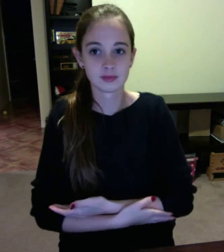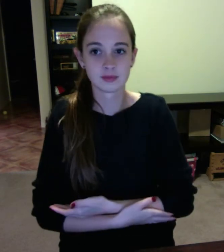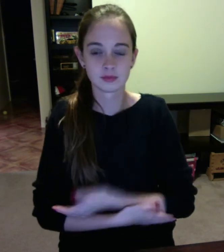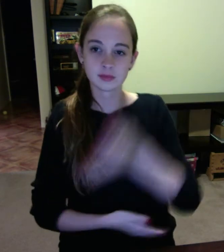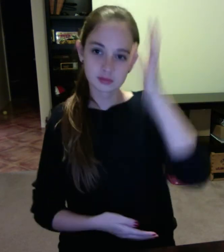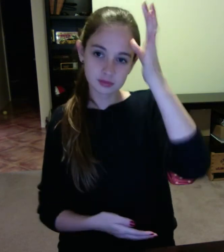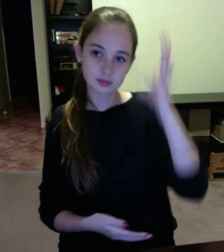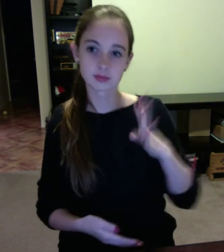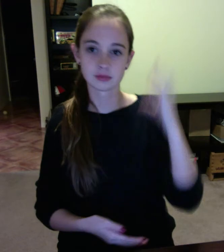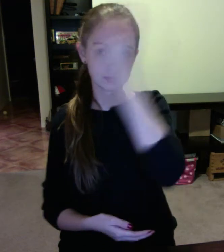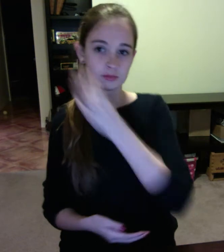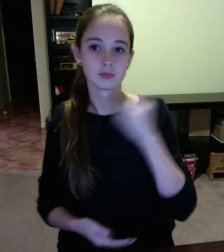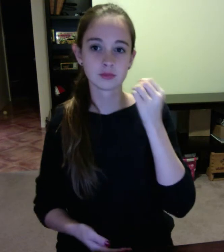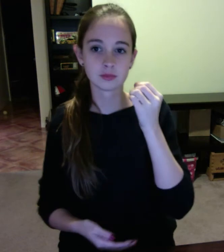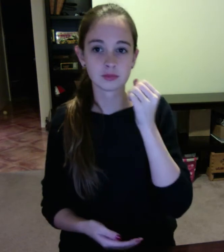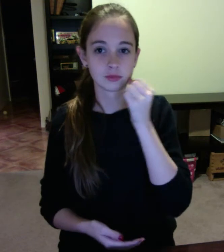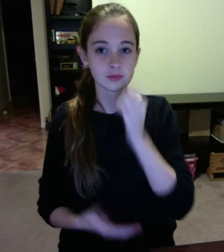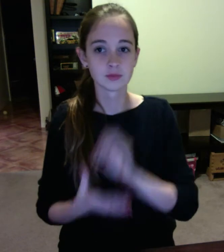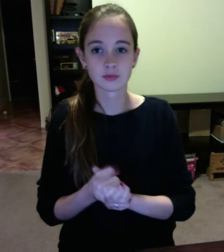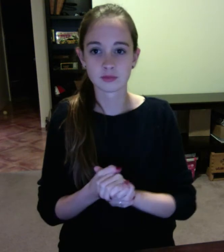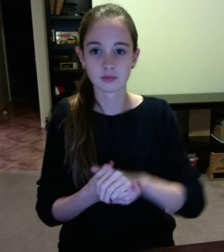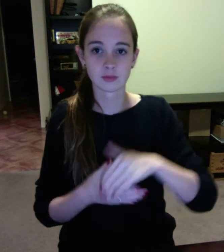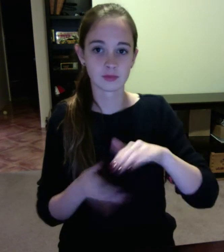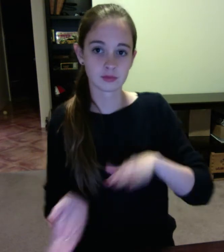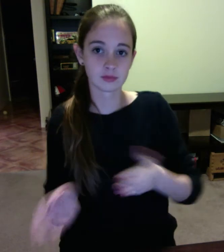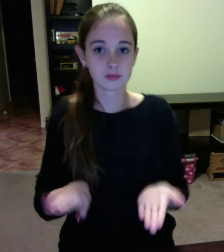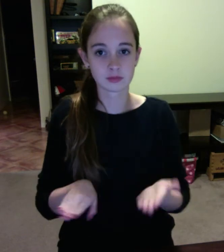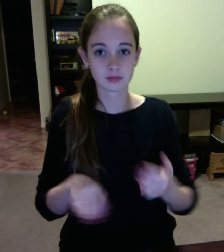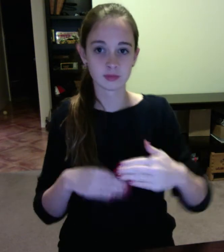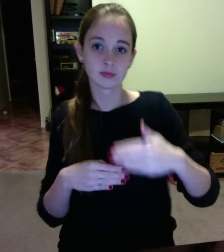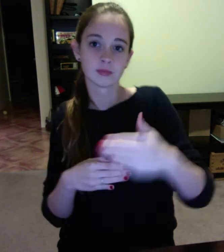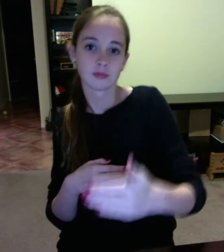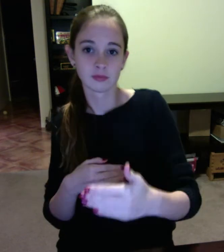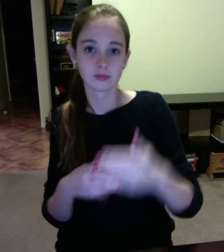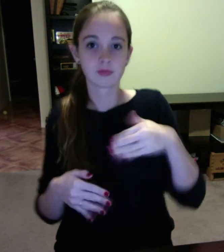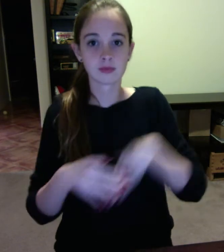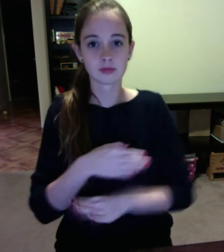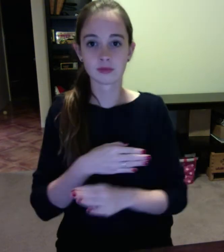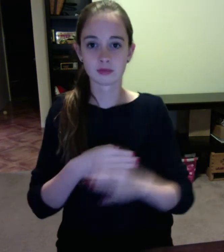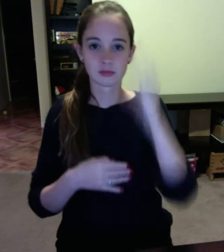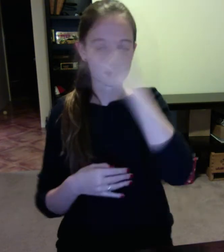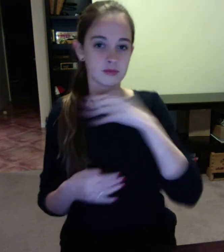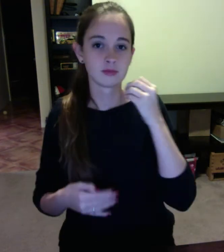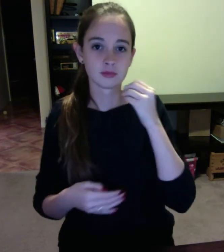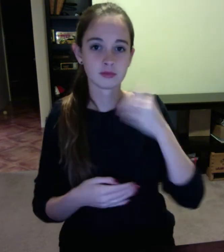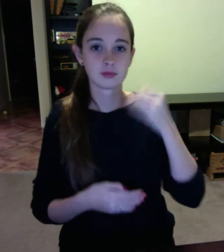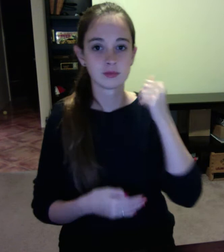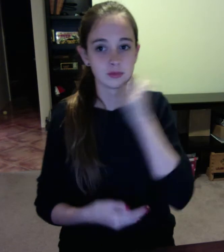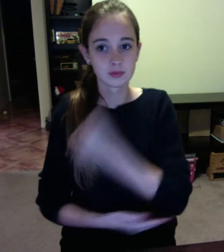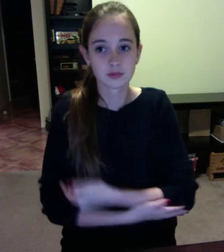wife died soon after their daughter was born. A few years later, the man married